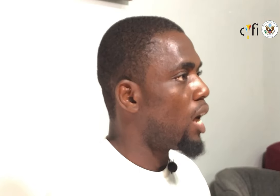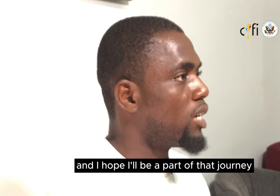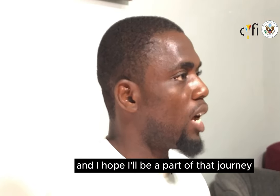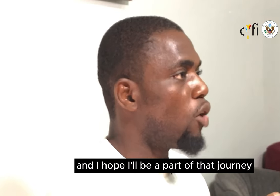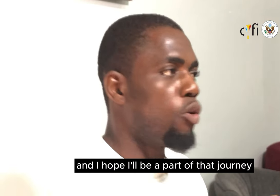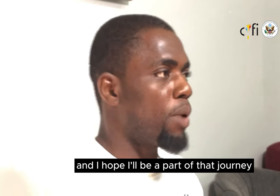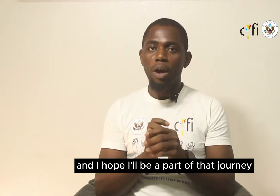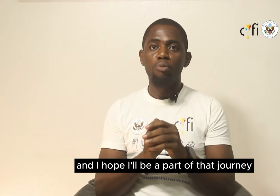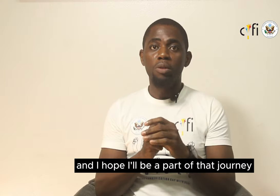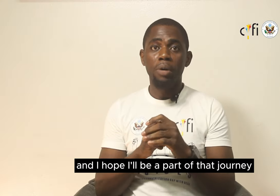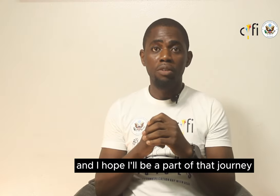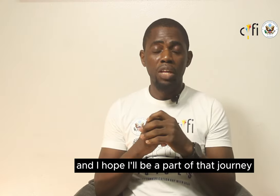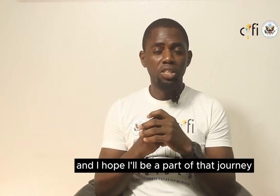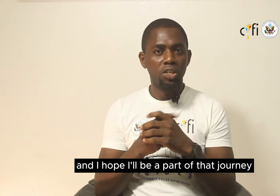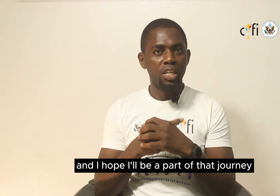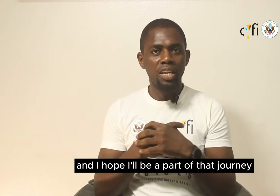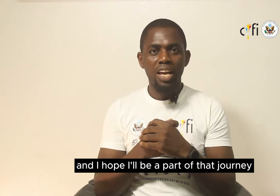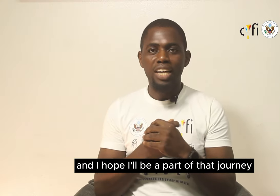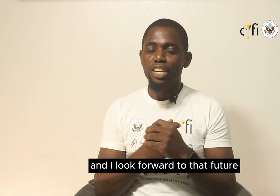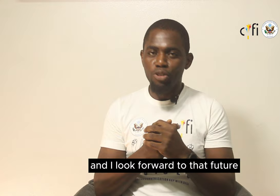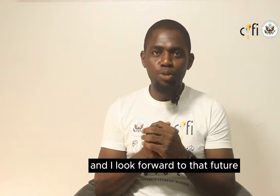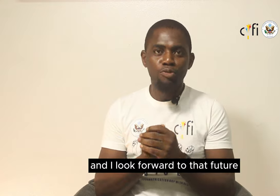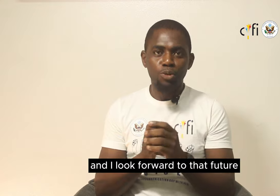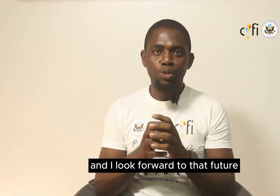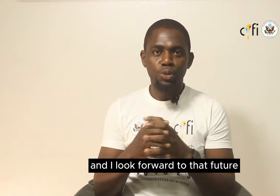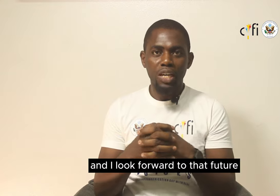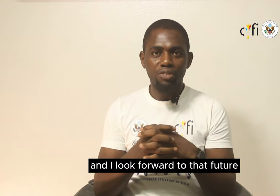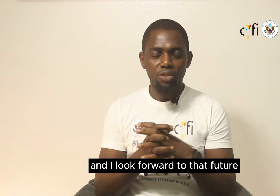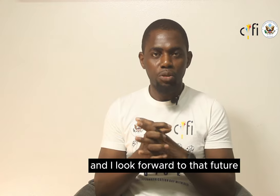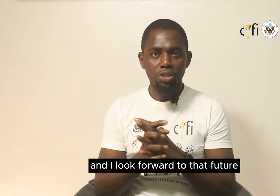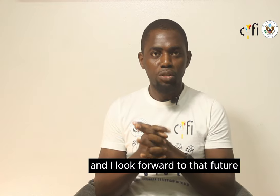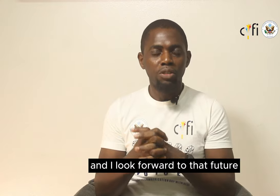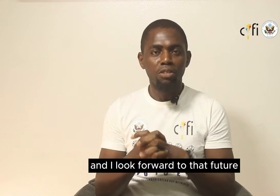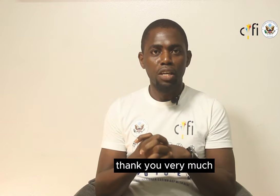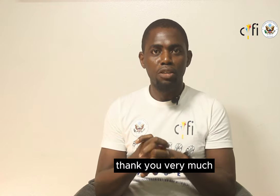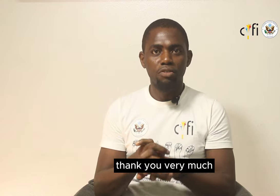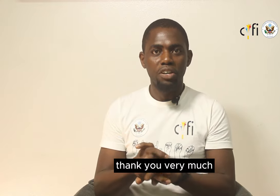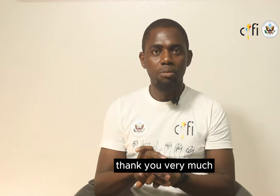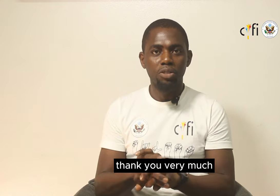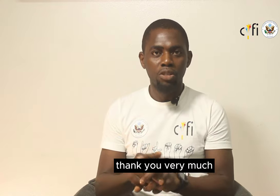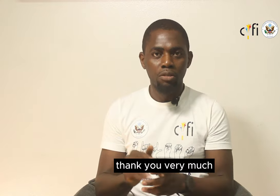And I hope I'll be a part of that journey and I look forward to that future. Thank you very much.